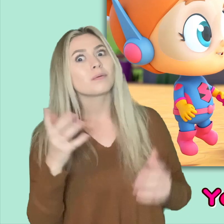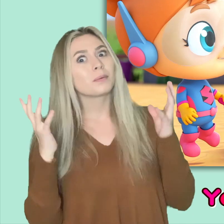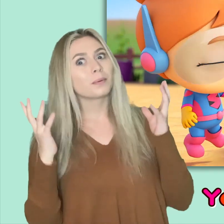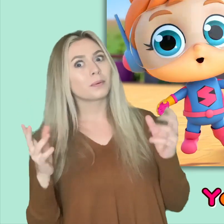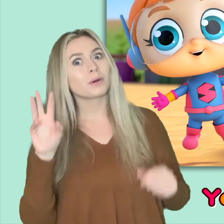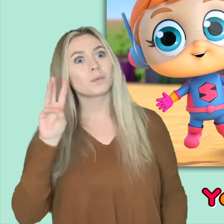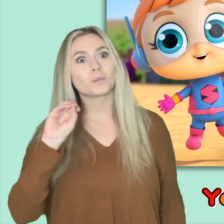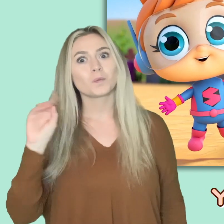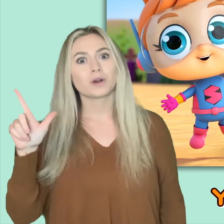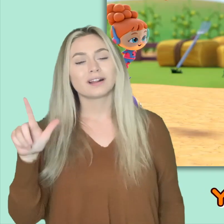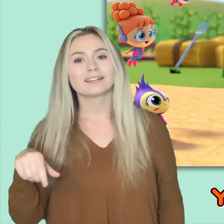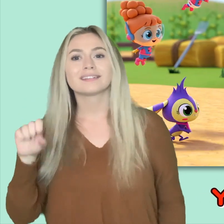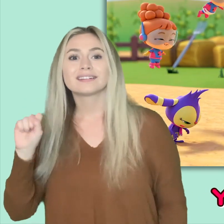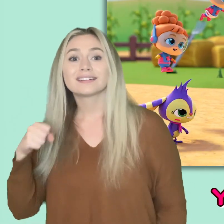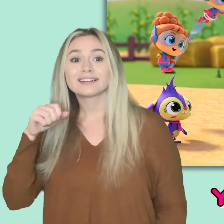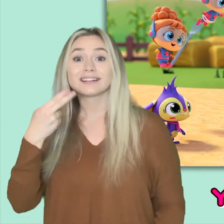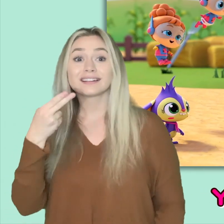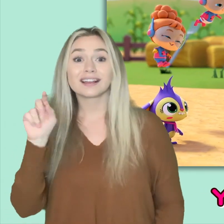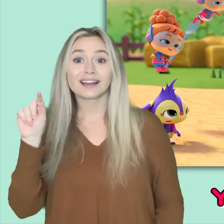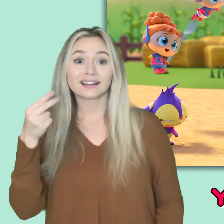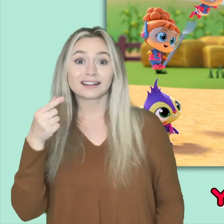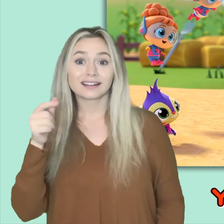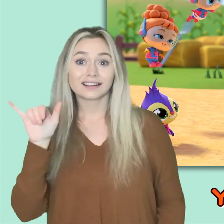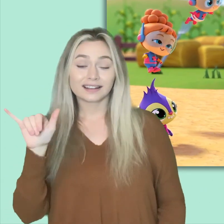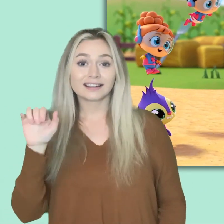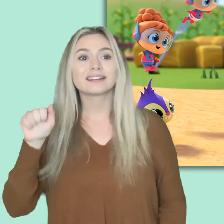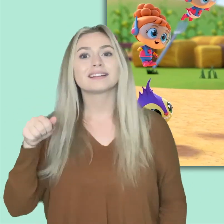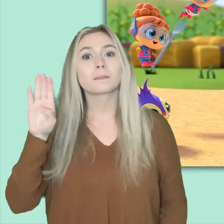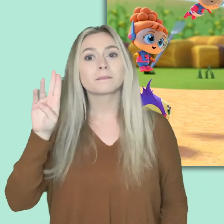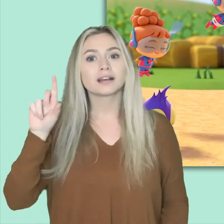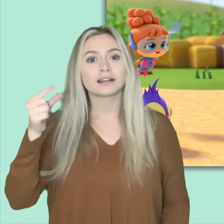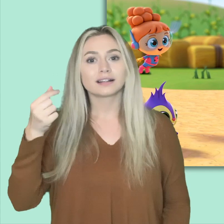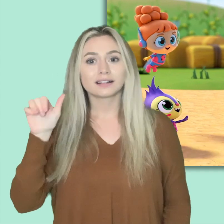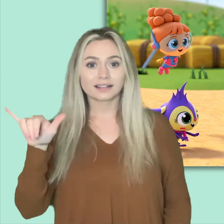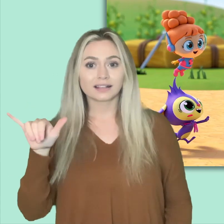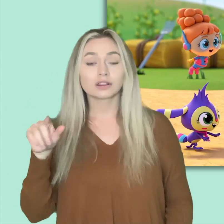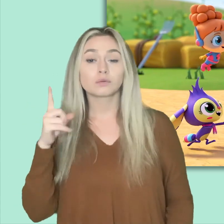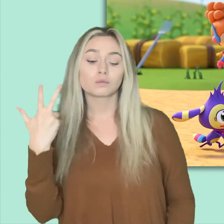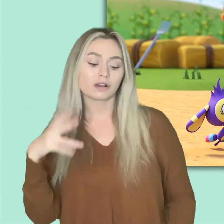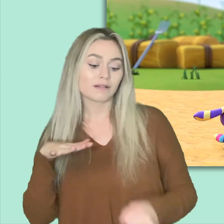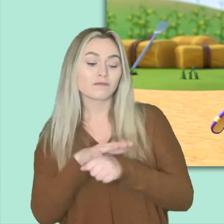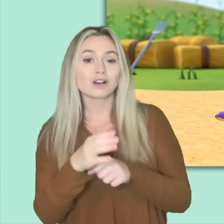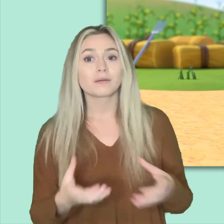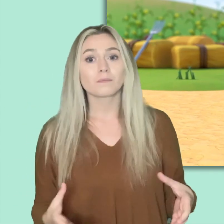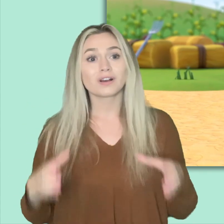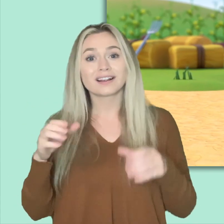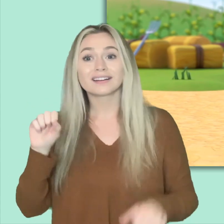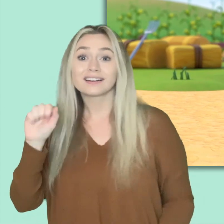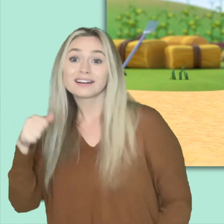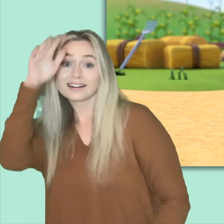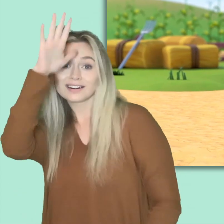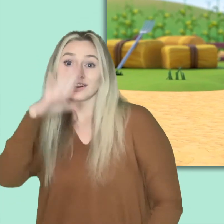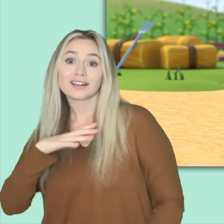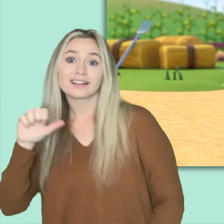so much wool Yes, hockey, yes, buggy Three bags full Yes, sir,